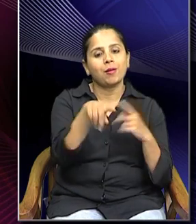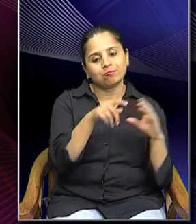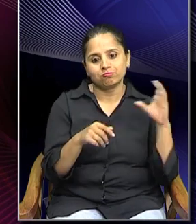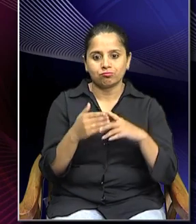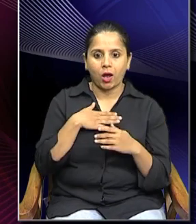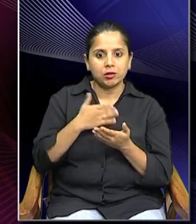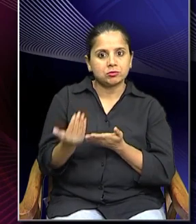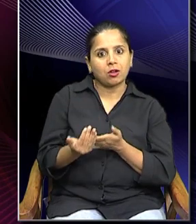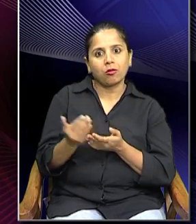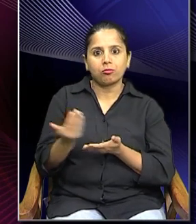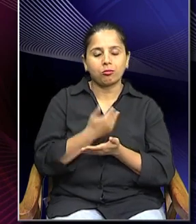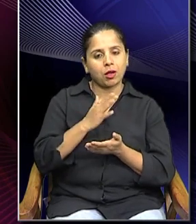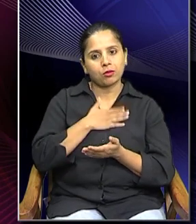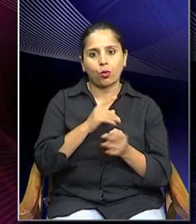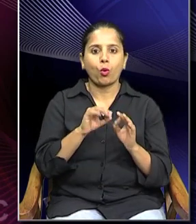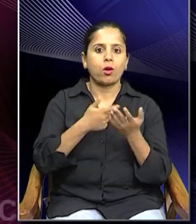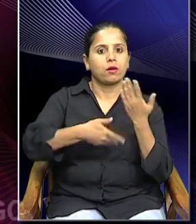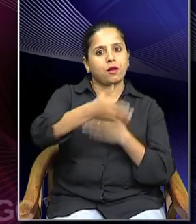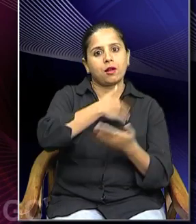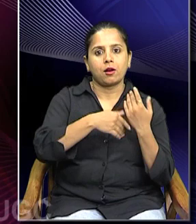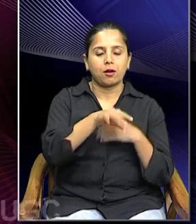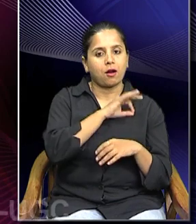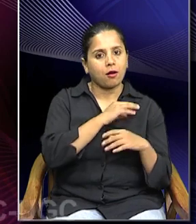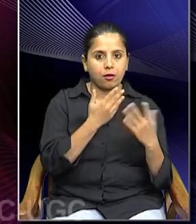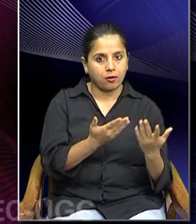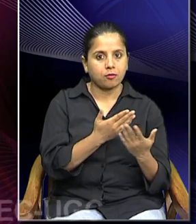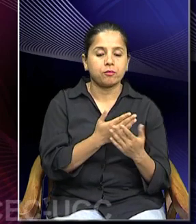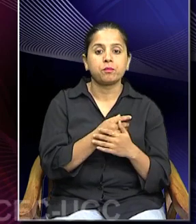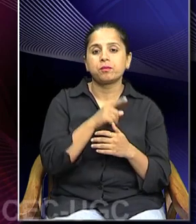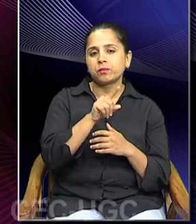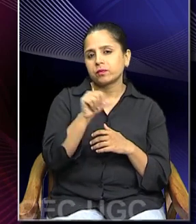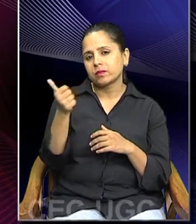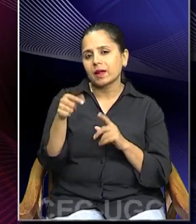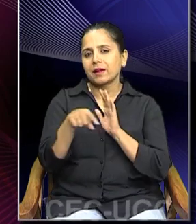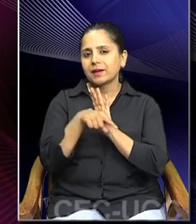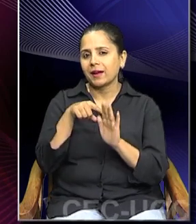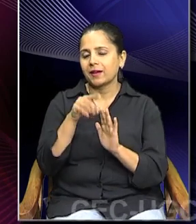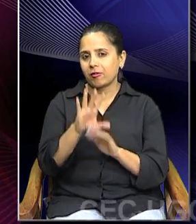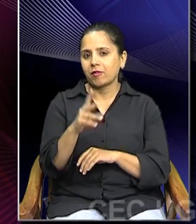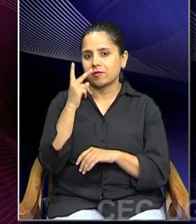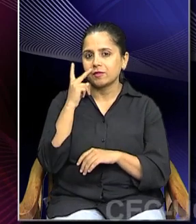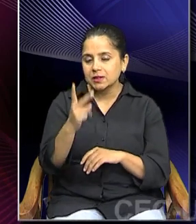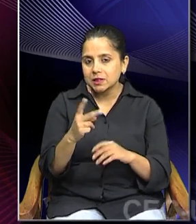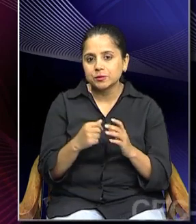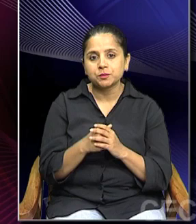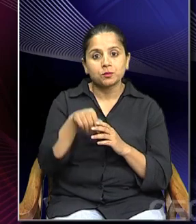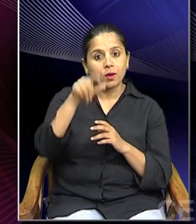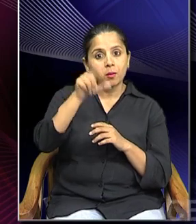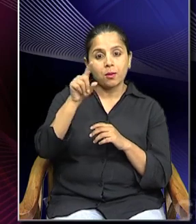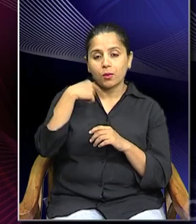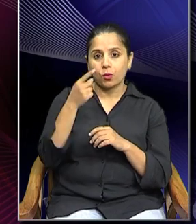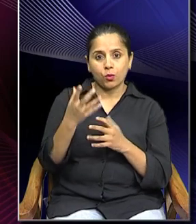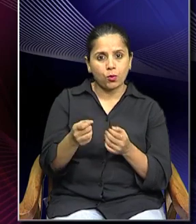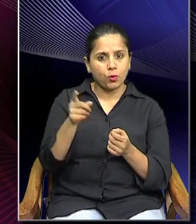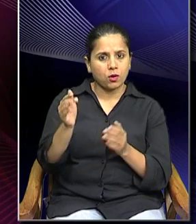they love their relative. On the other side, there is a negativity as well. The people who are going to